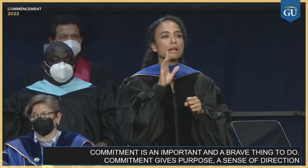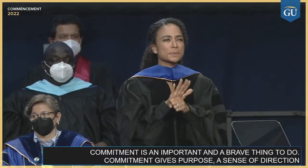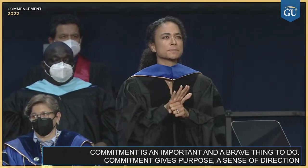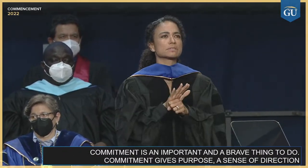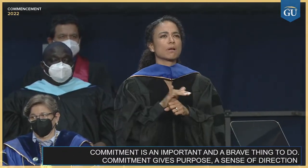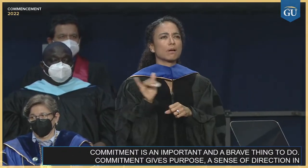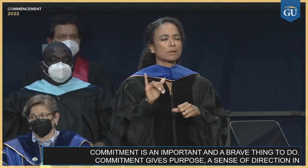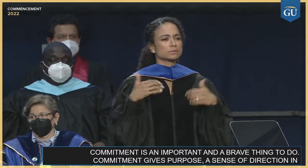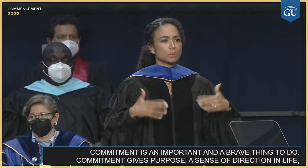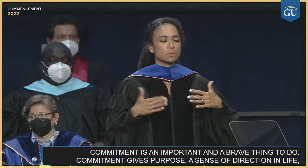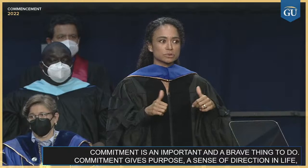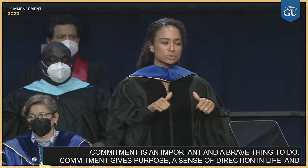path.